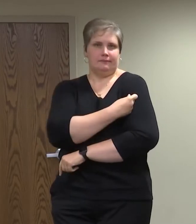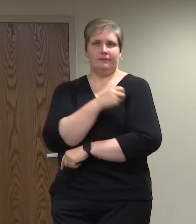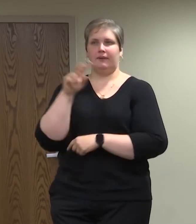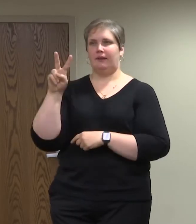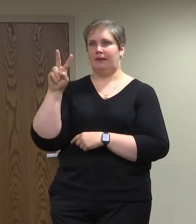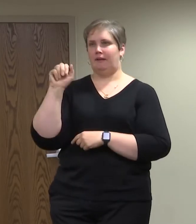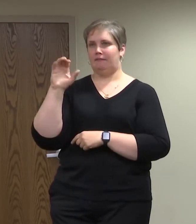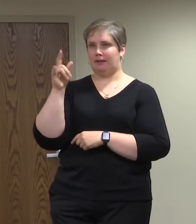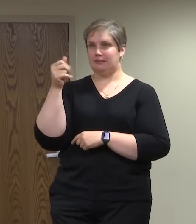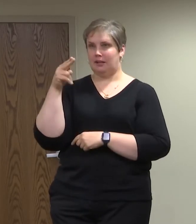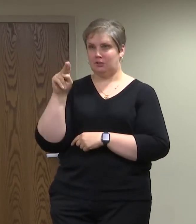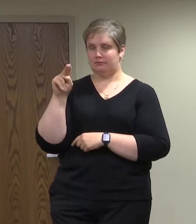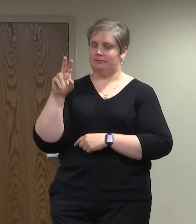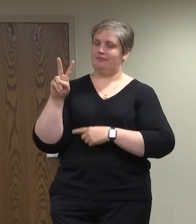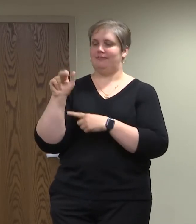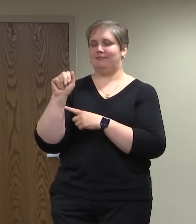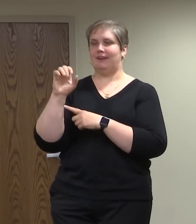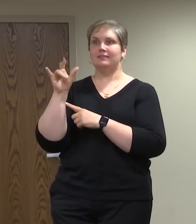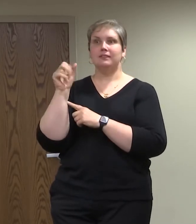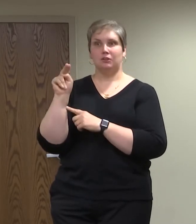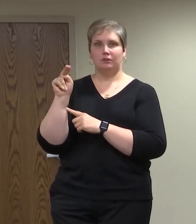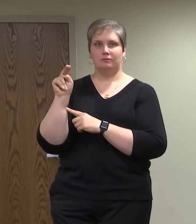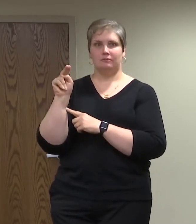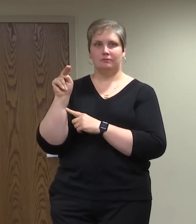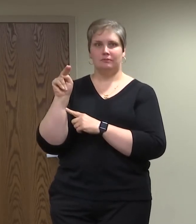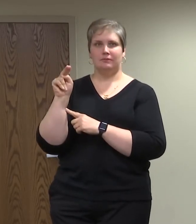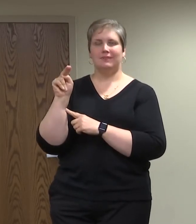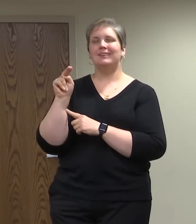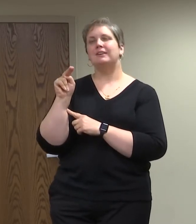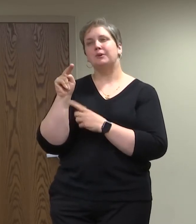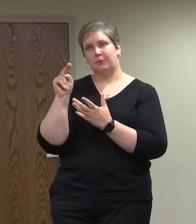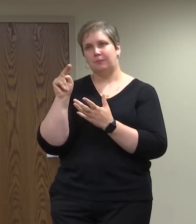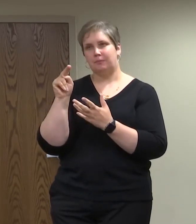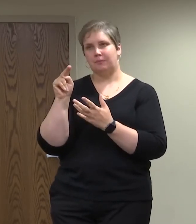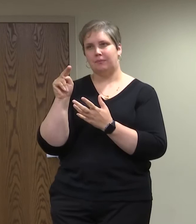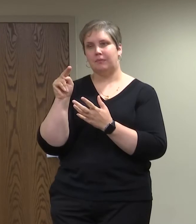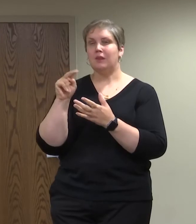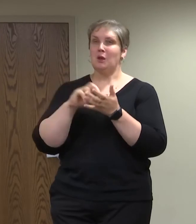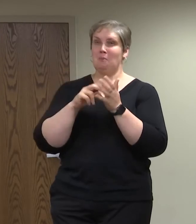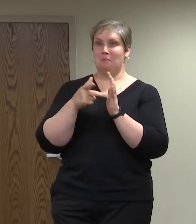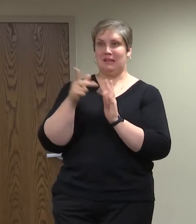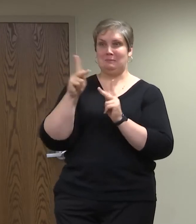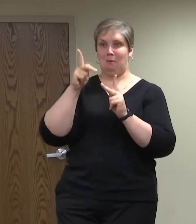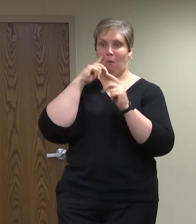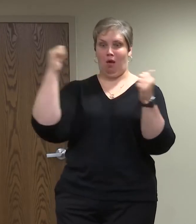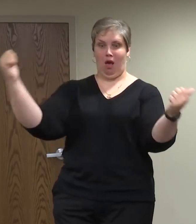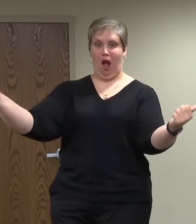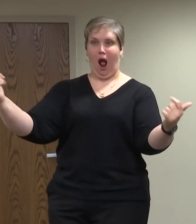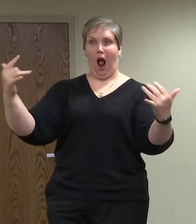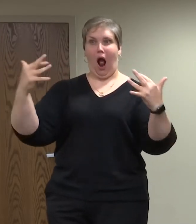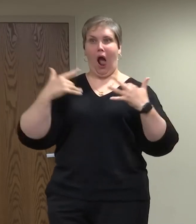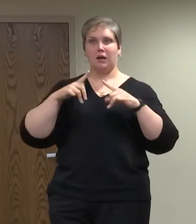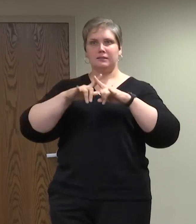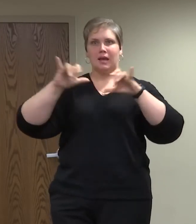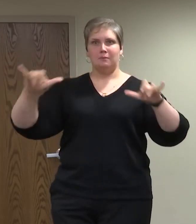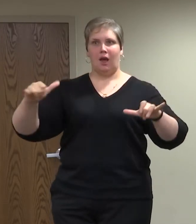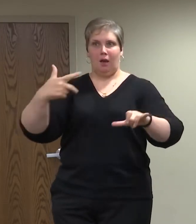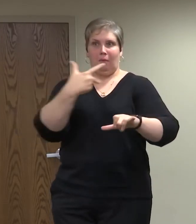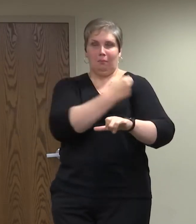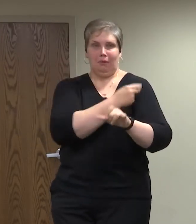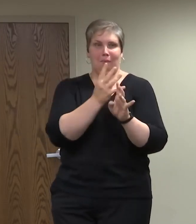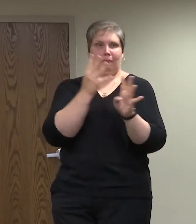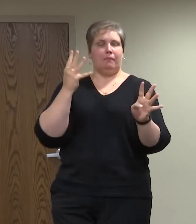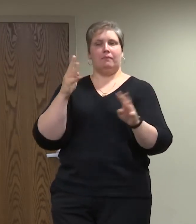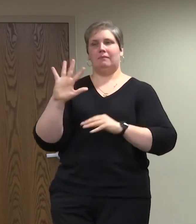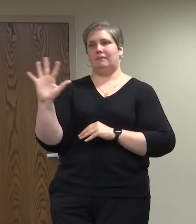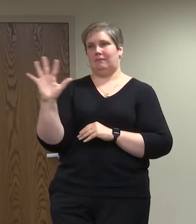vaccination. I want you to think about population vaccination because I'm not going to bring people into mass to get vaccinated. We have partnered with the University of